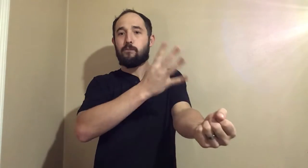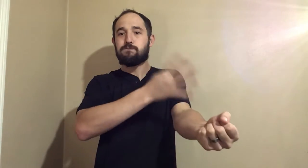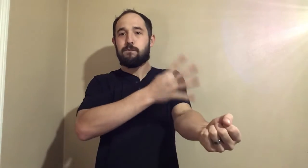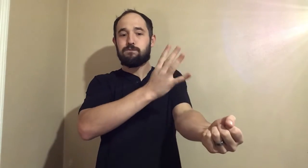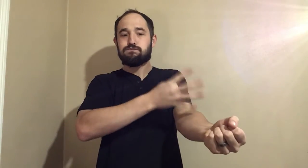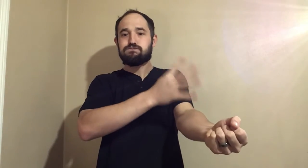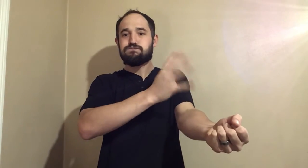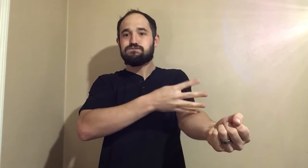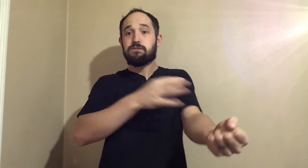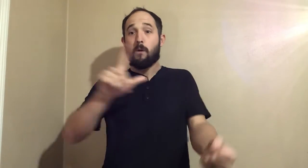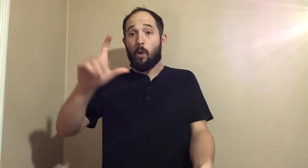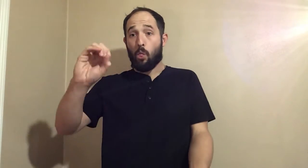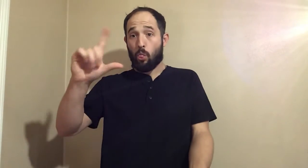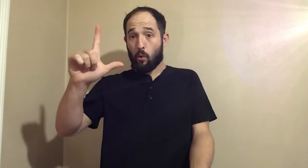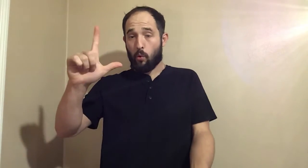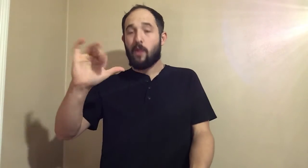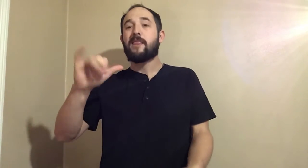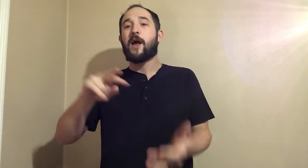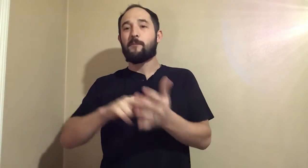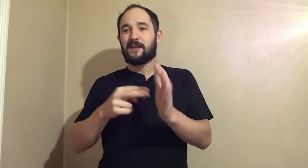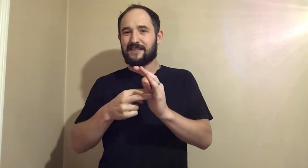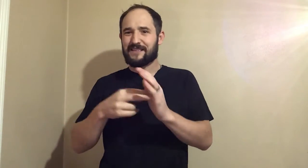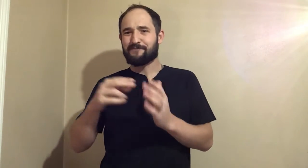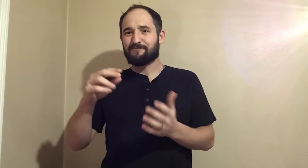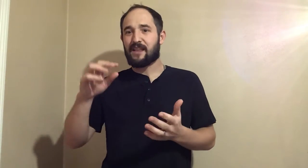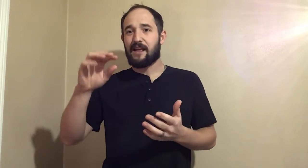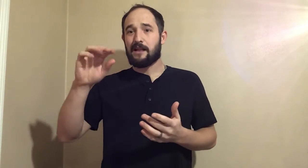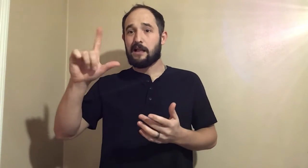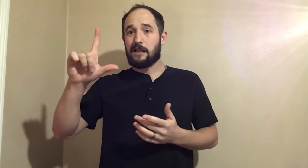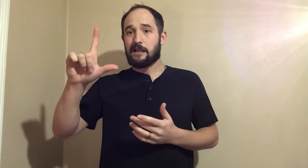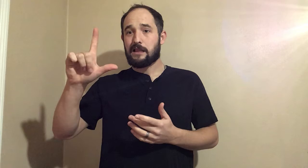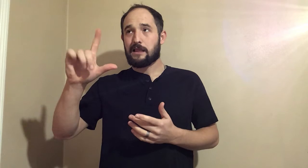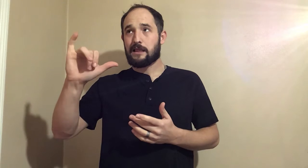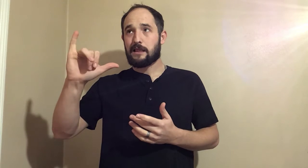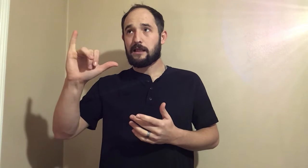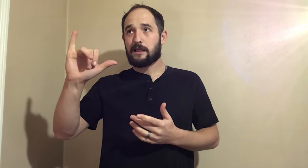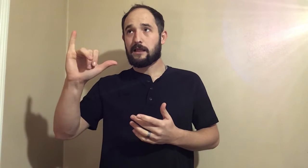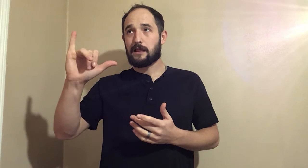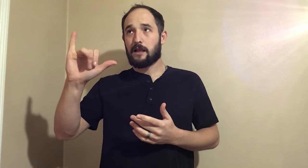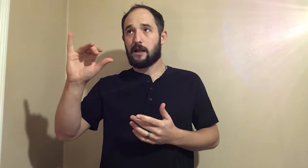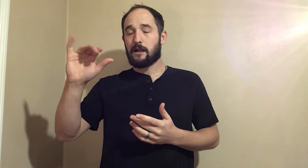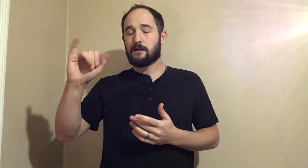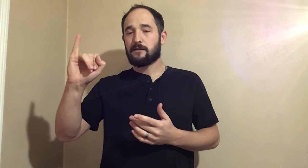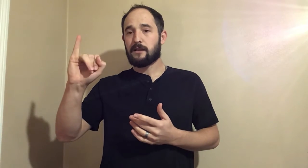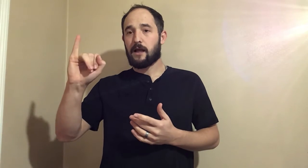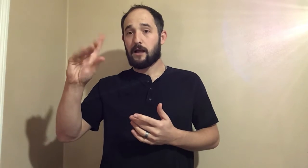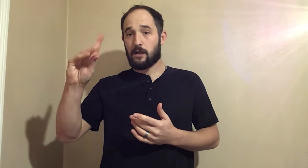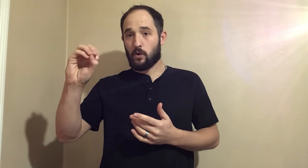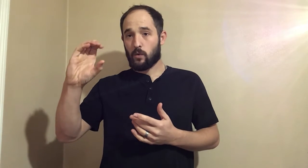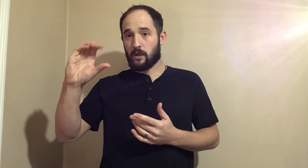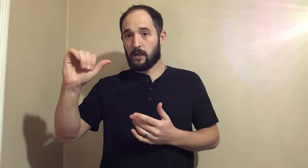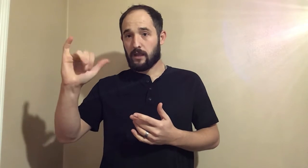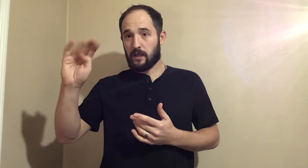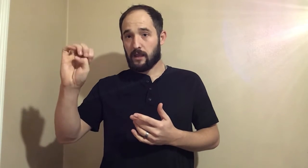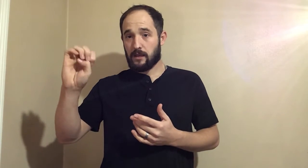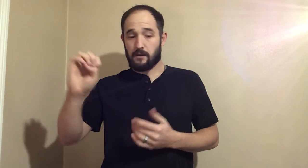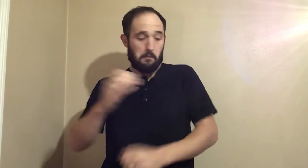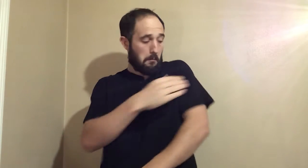like a lidocaine patch, which is very, very common for pain. They also might use a nerve block during